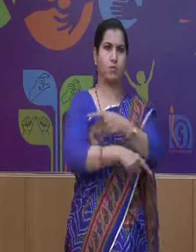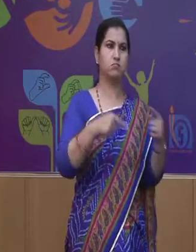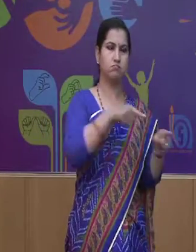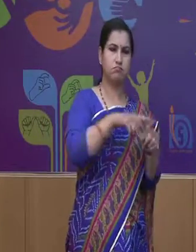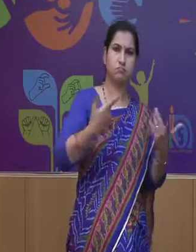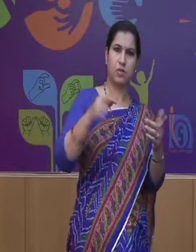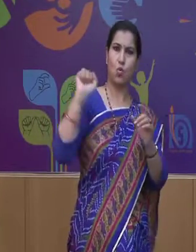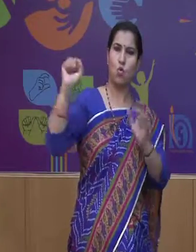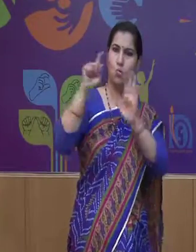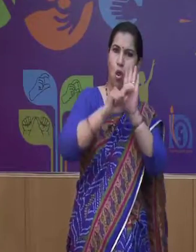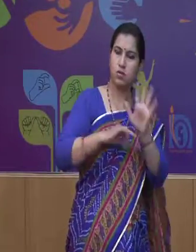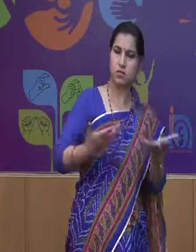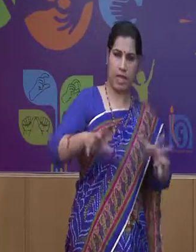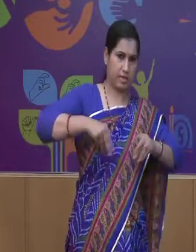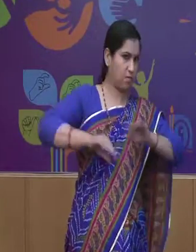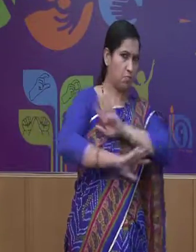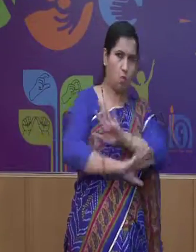and their policies by the Indians.